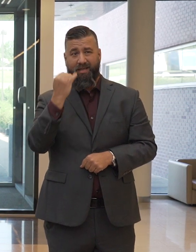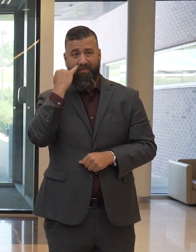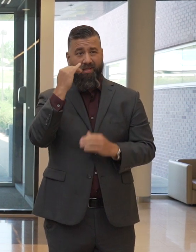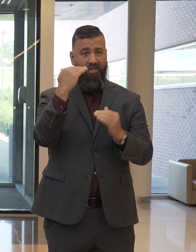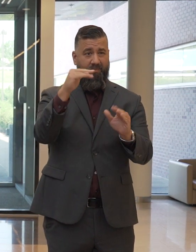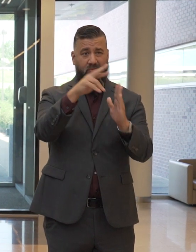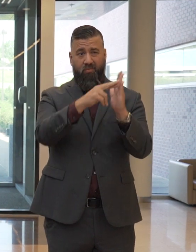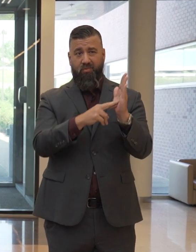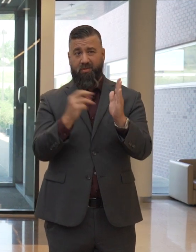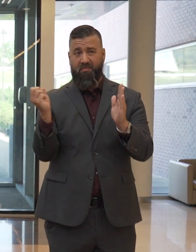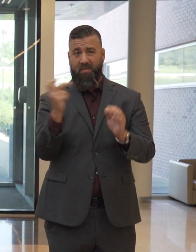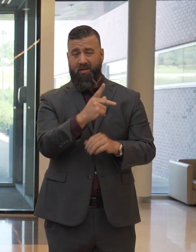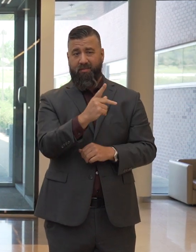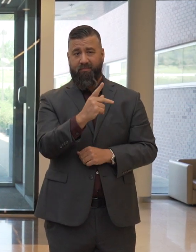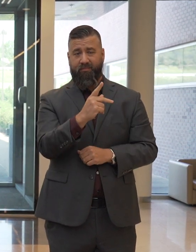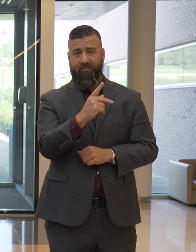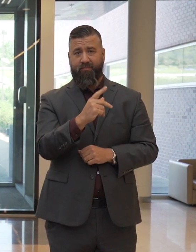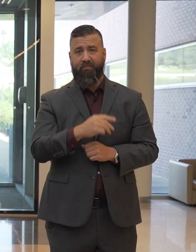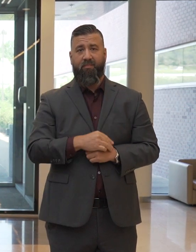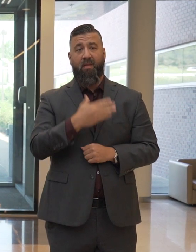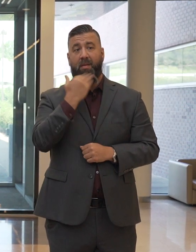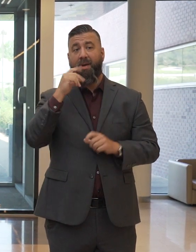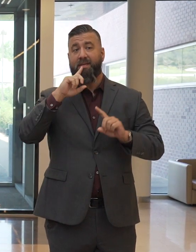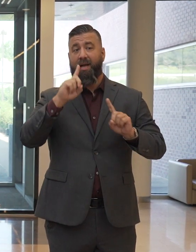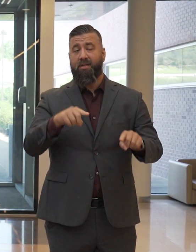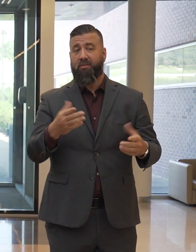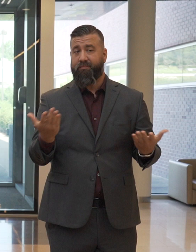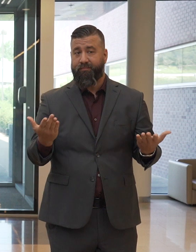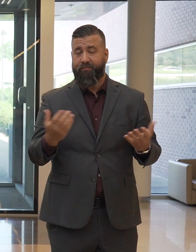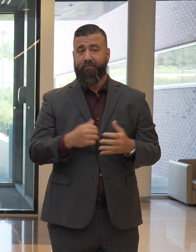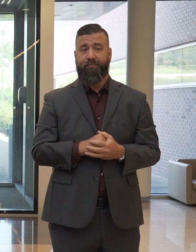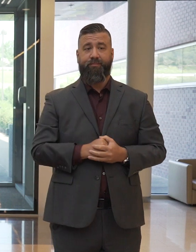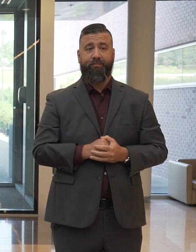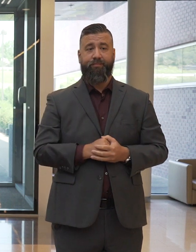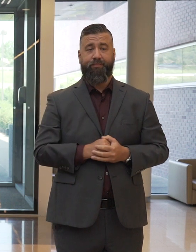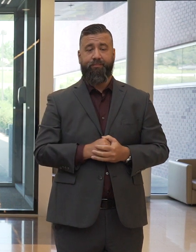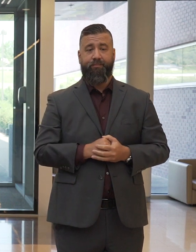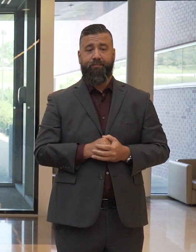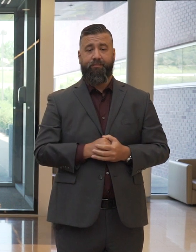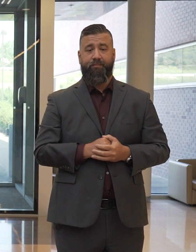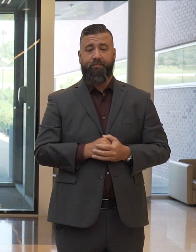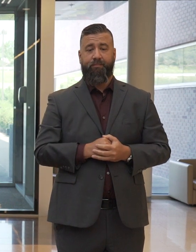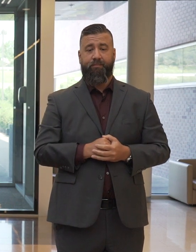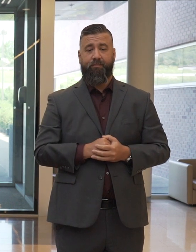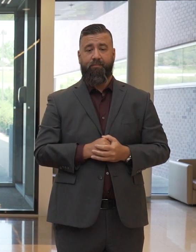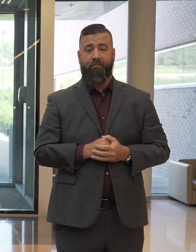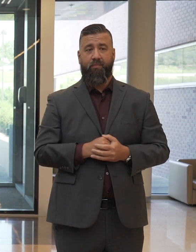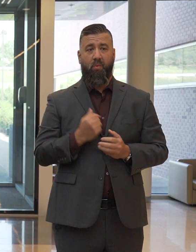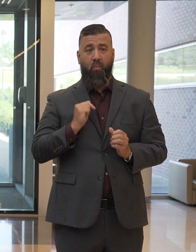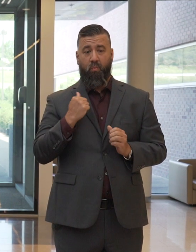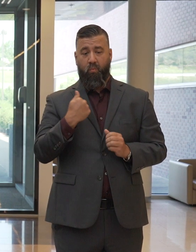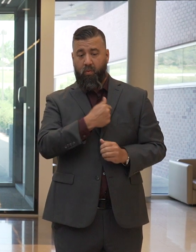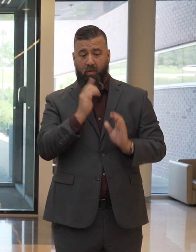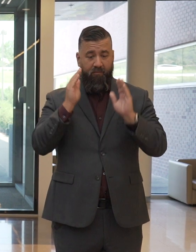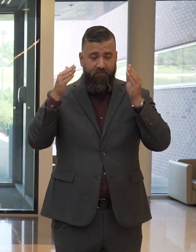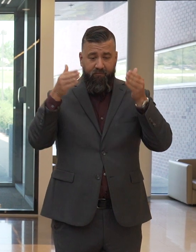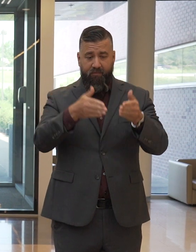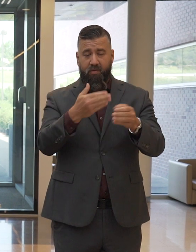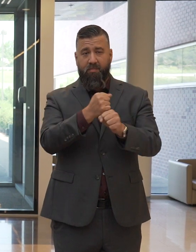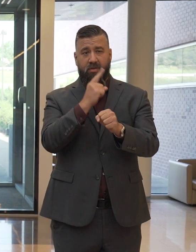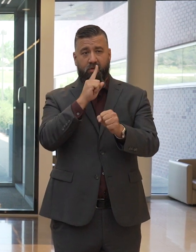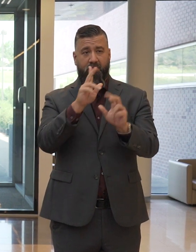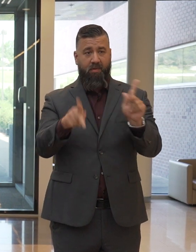back. And here's the best answer I can give to that question today. We are laser focused on getting